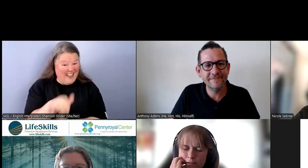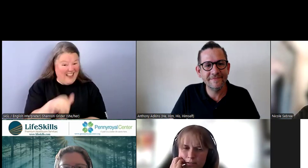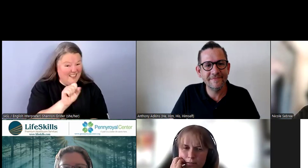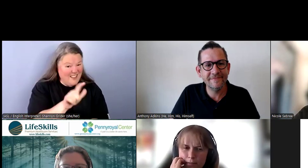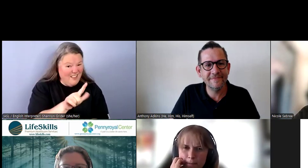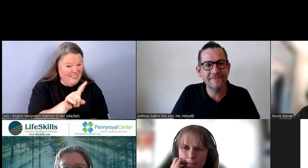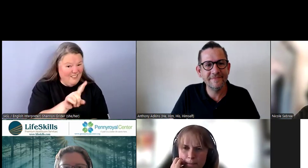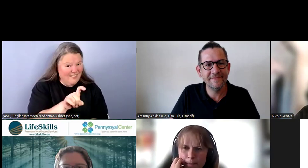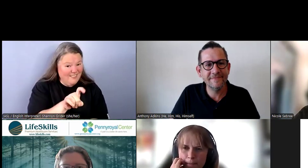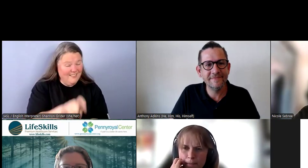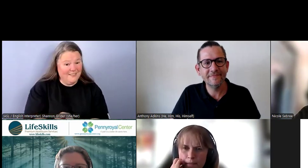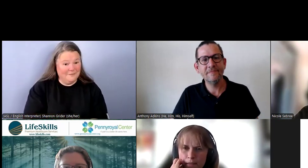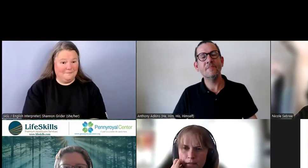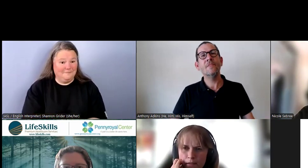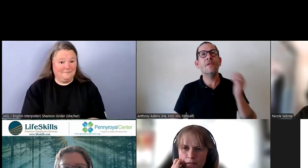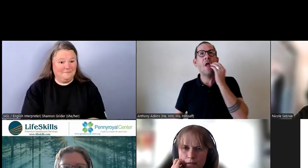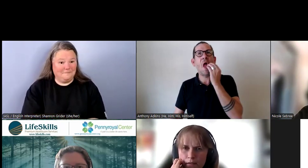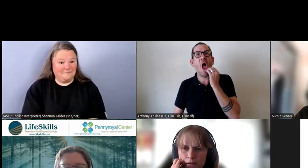ASL?